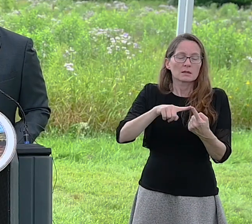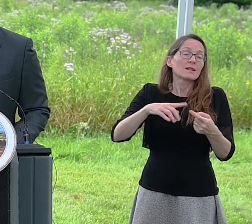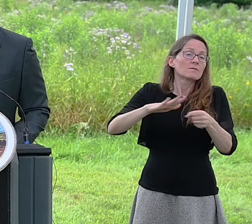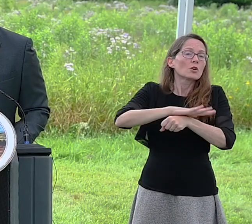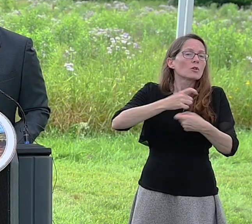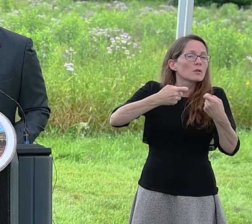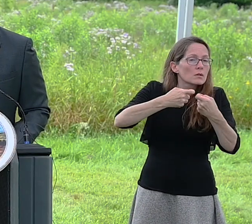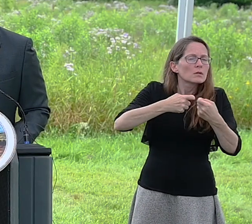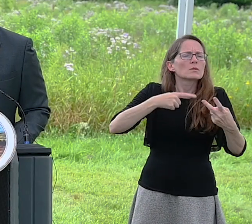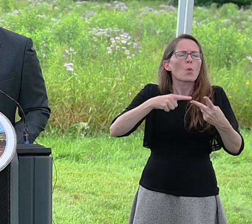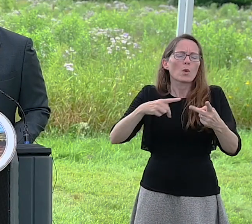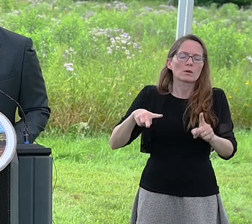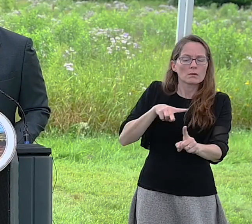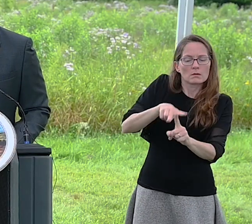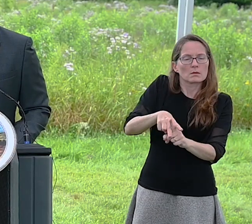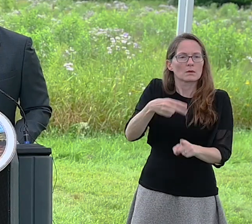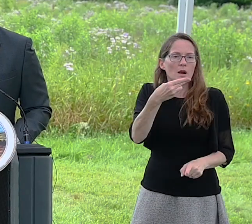hybrids.